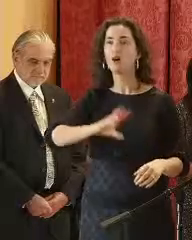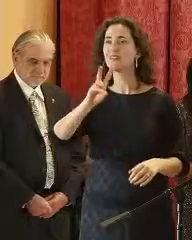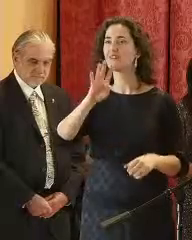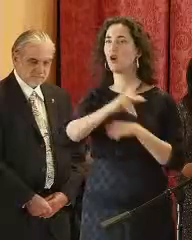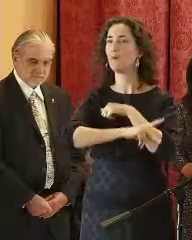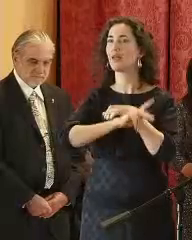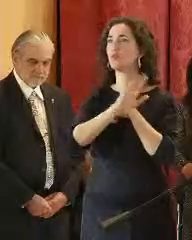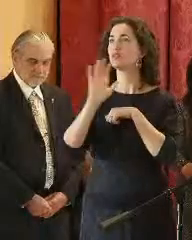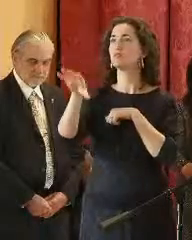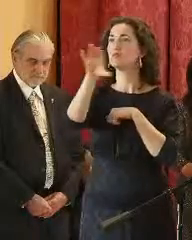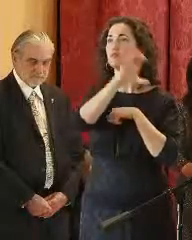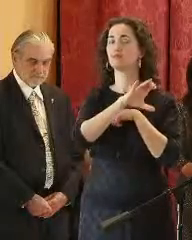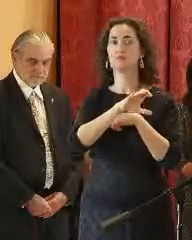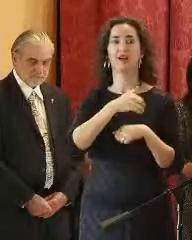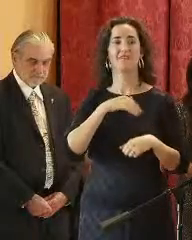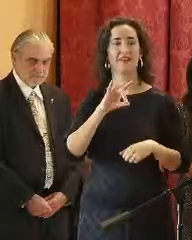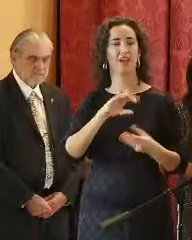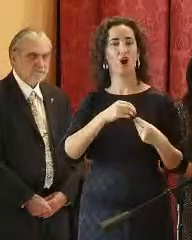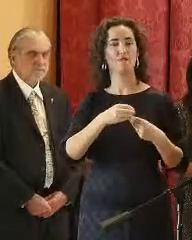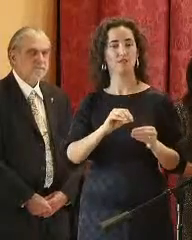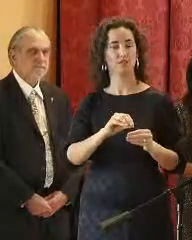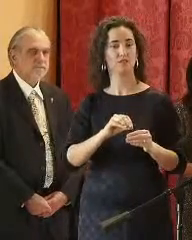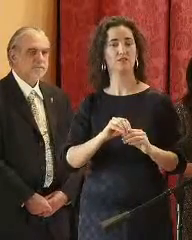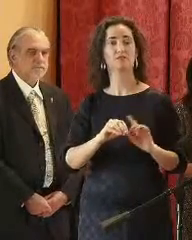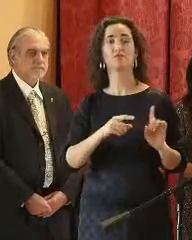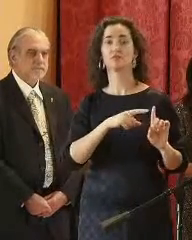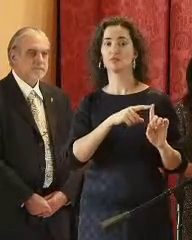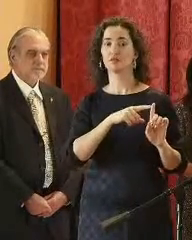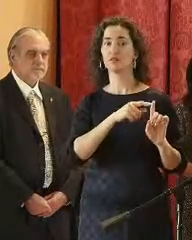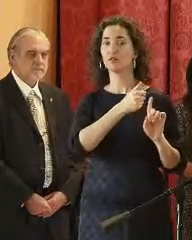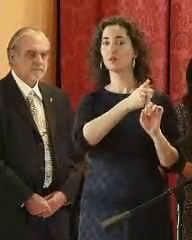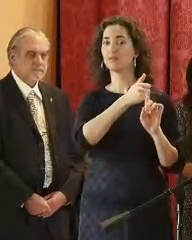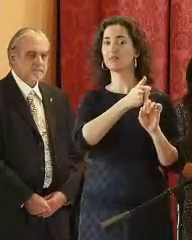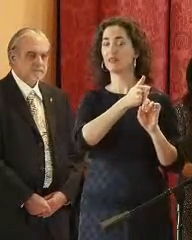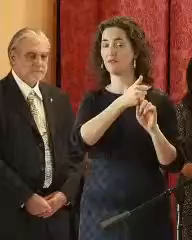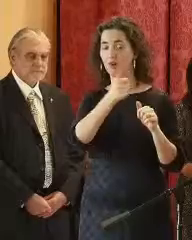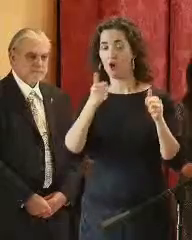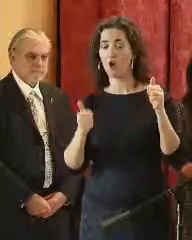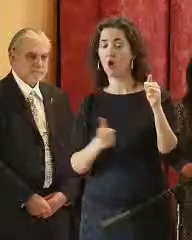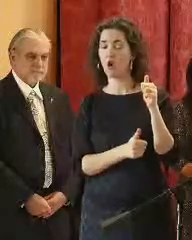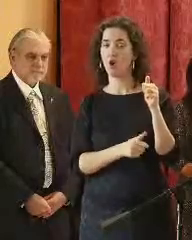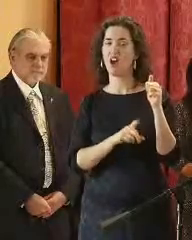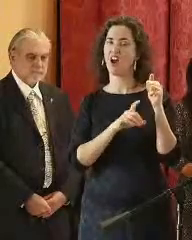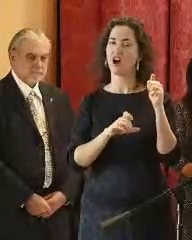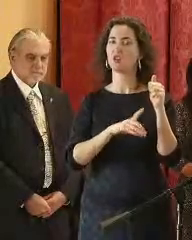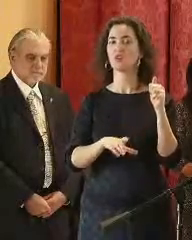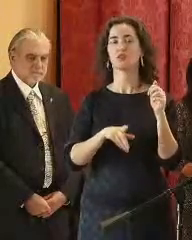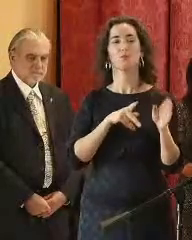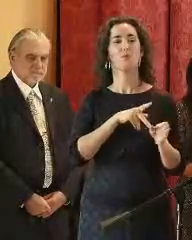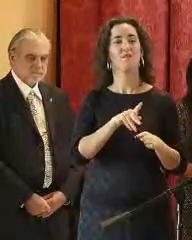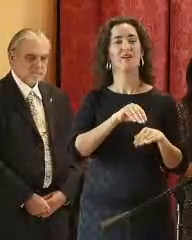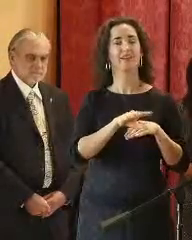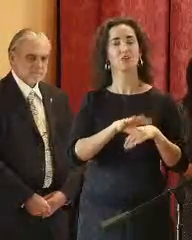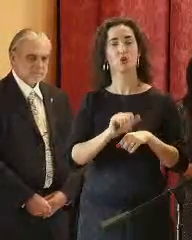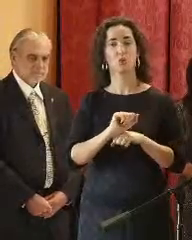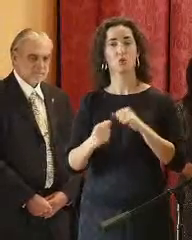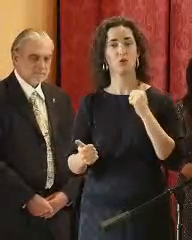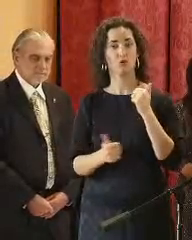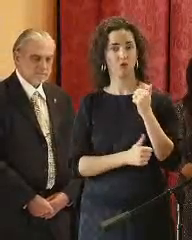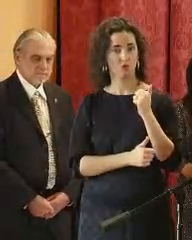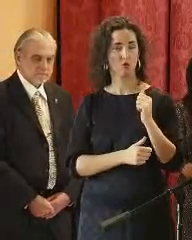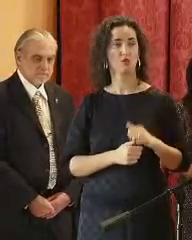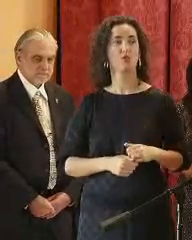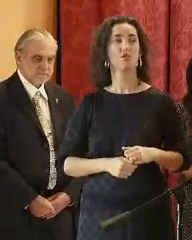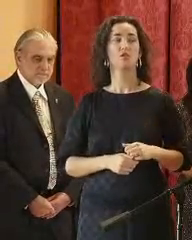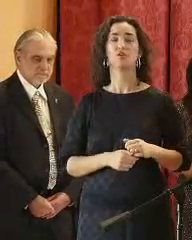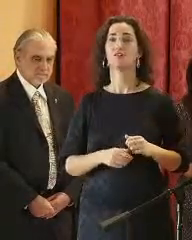parishes. We have 8 offices. She has several hundred professional counselors that work with us and provide